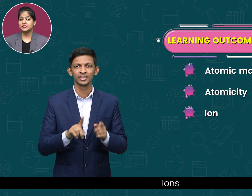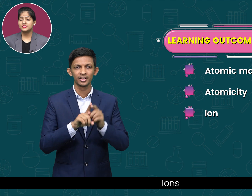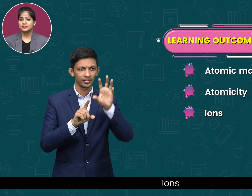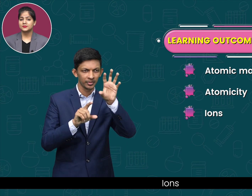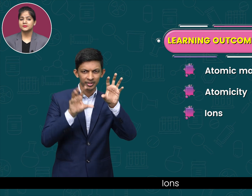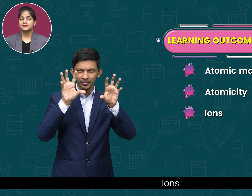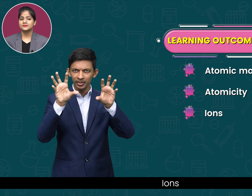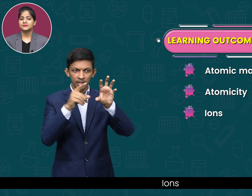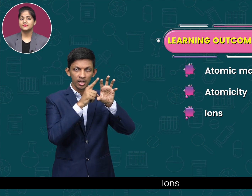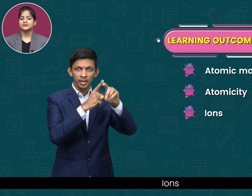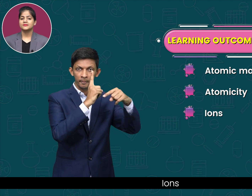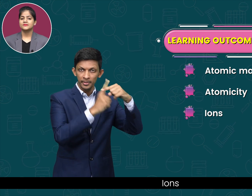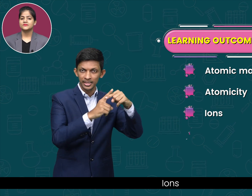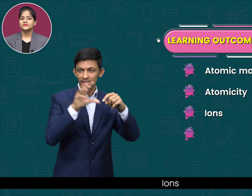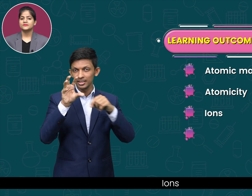ions,